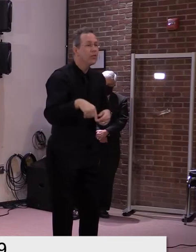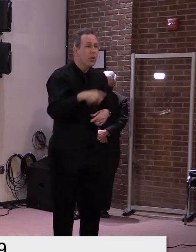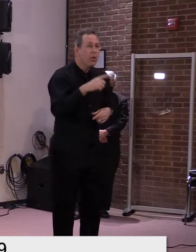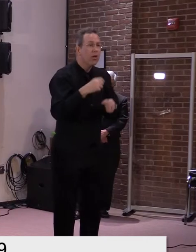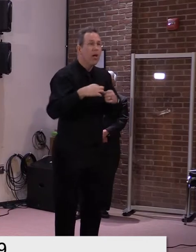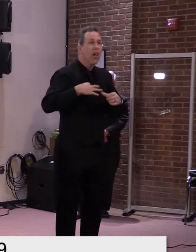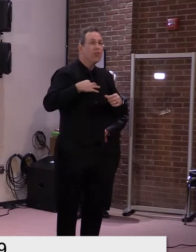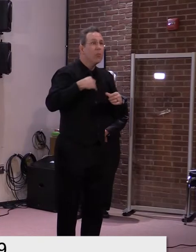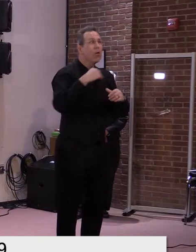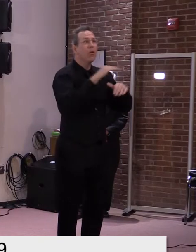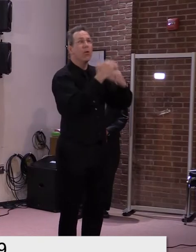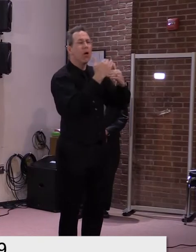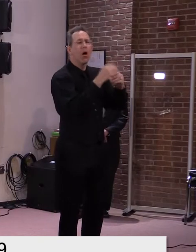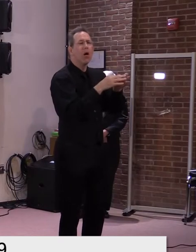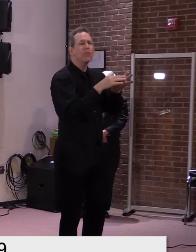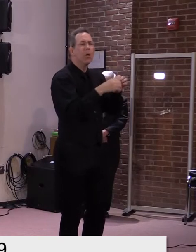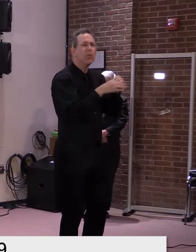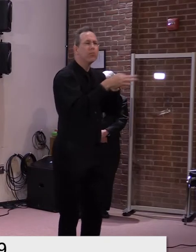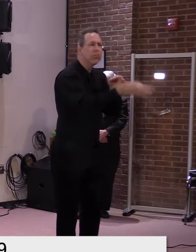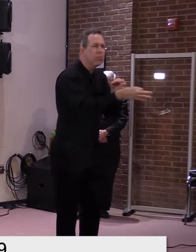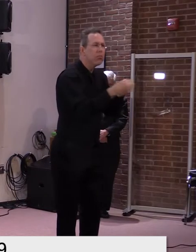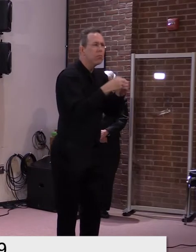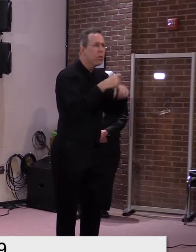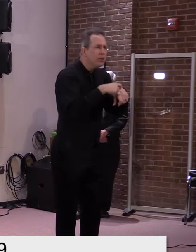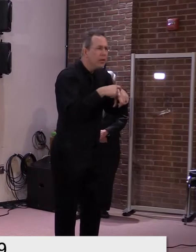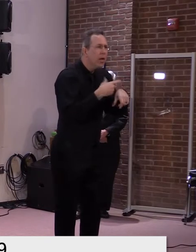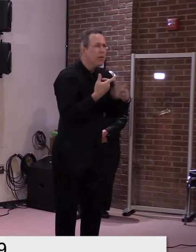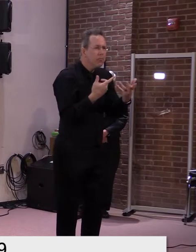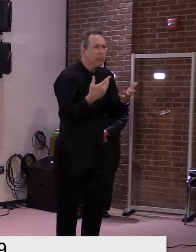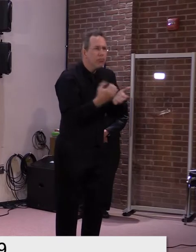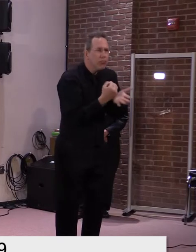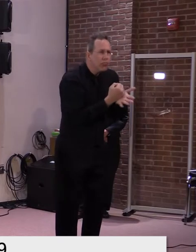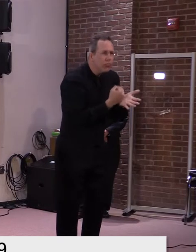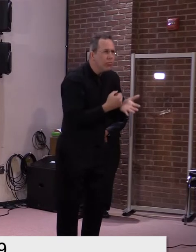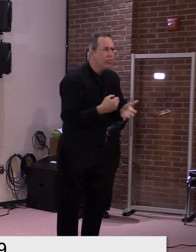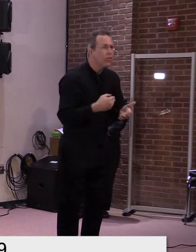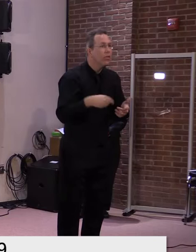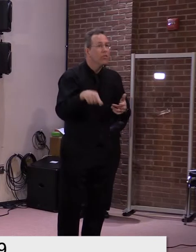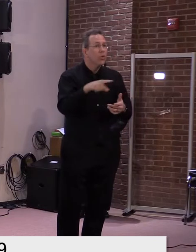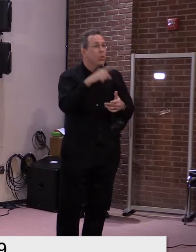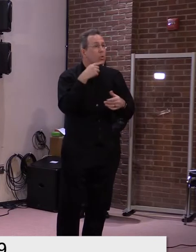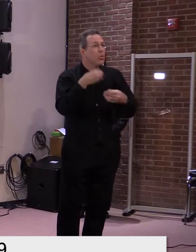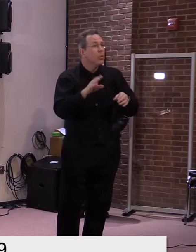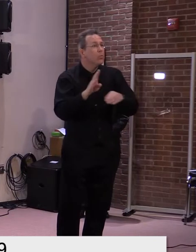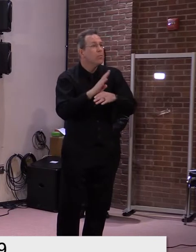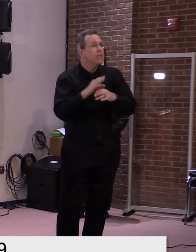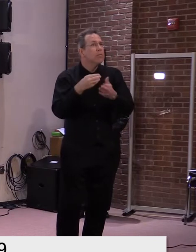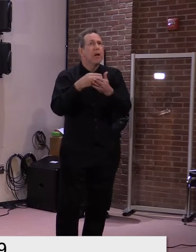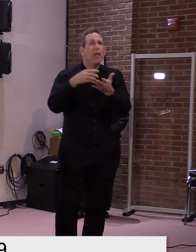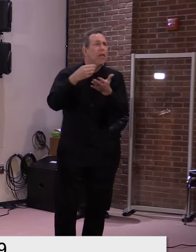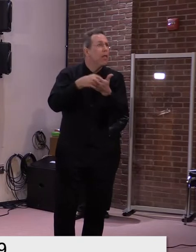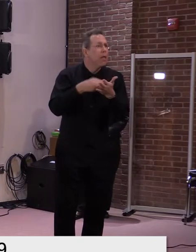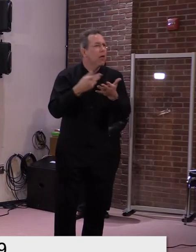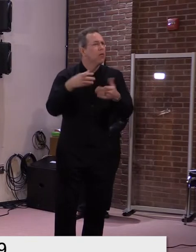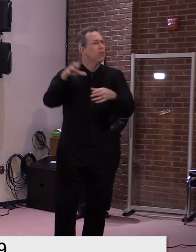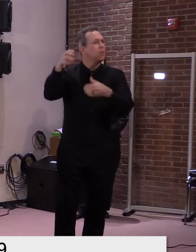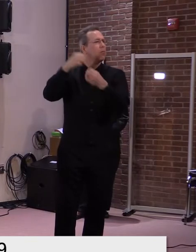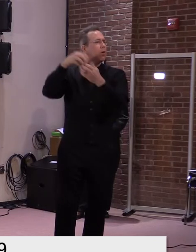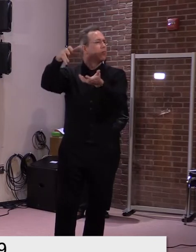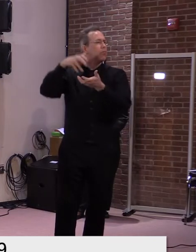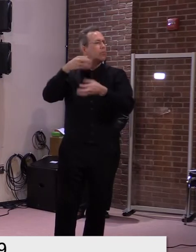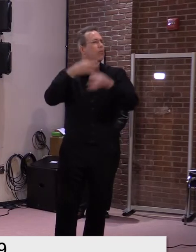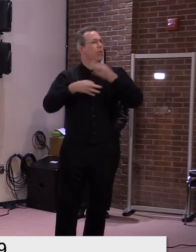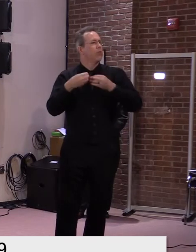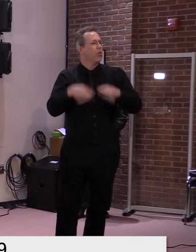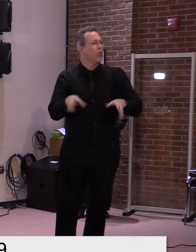include revenue replacement for losses due to COVID and necessary investments in water, sewer,